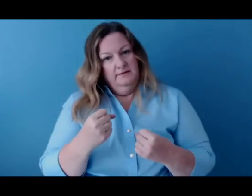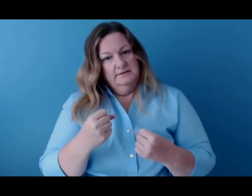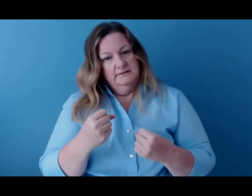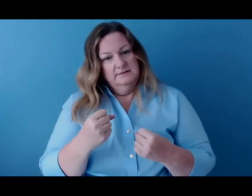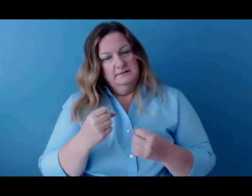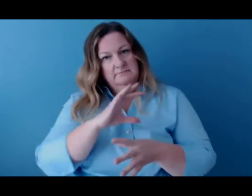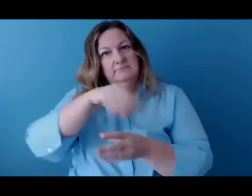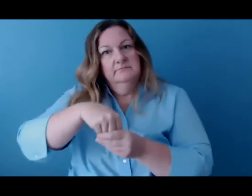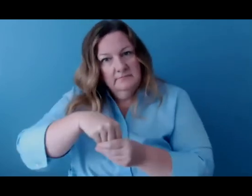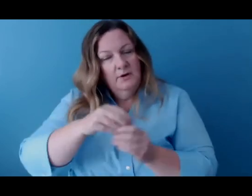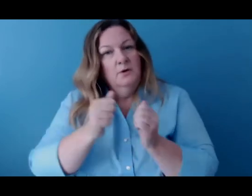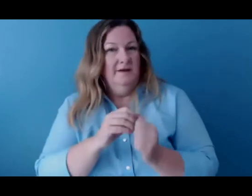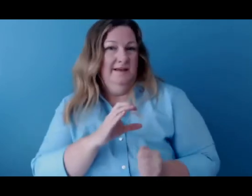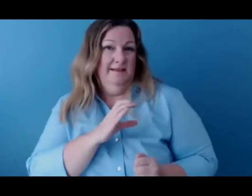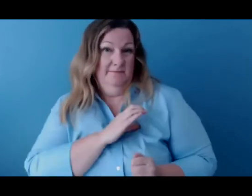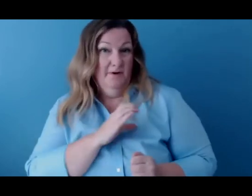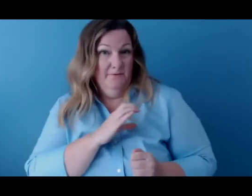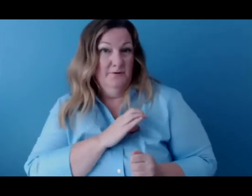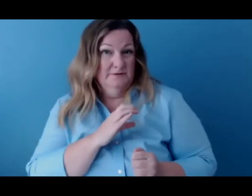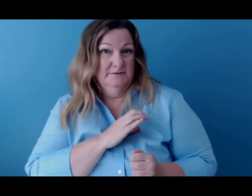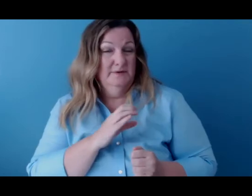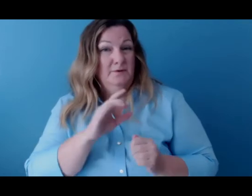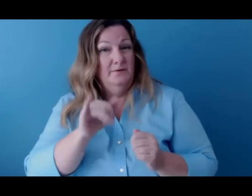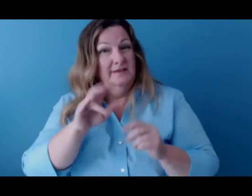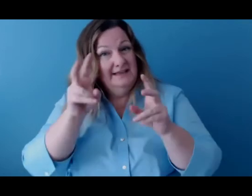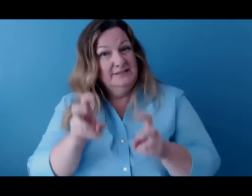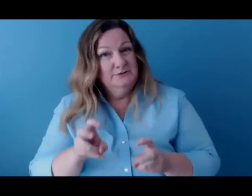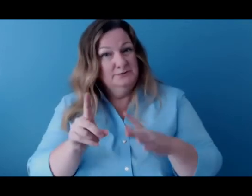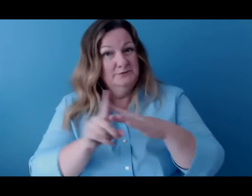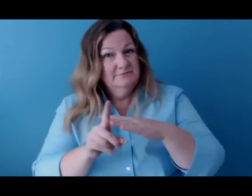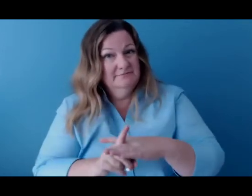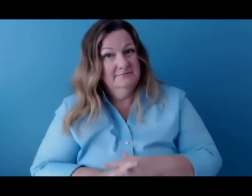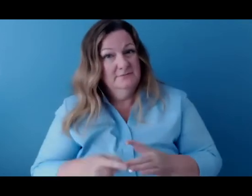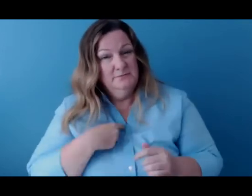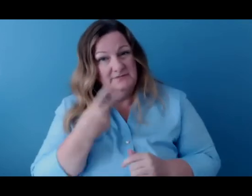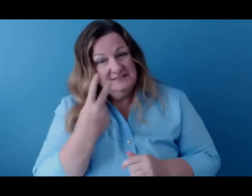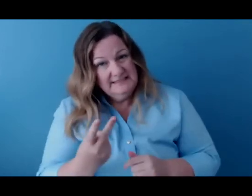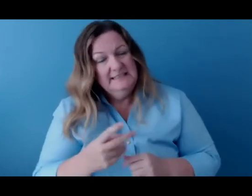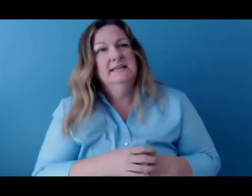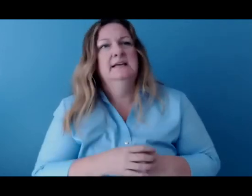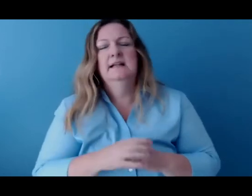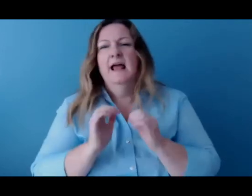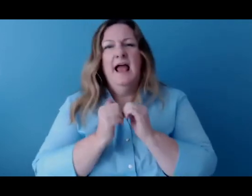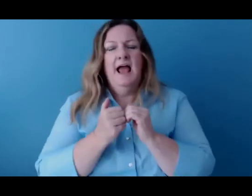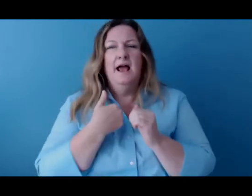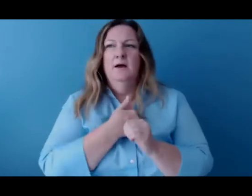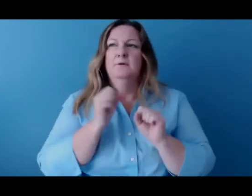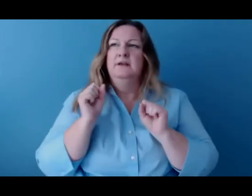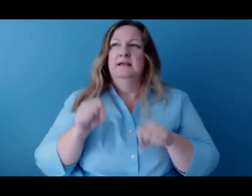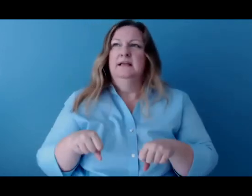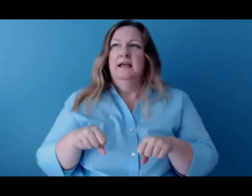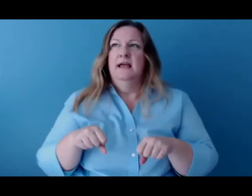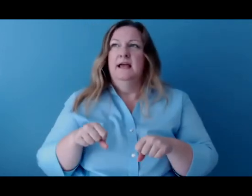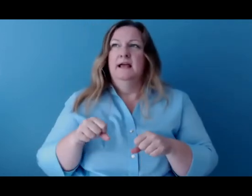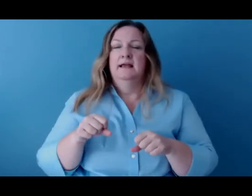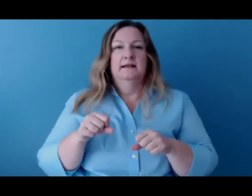with some of the issues that we've seen that has happened. You know, how can we get law enforcement understand? But